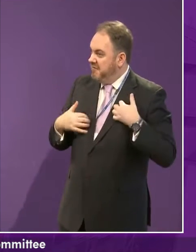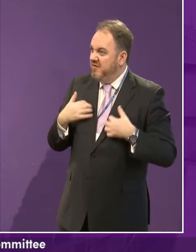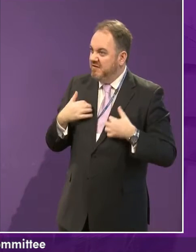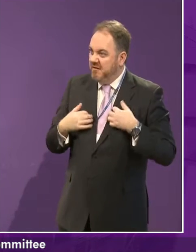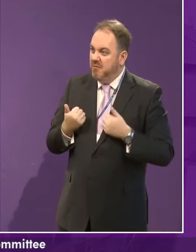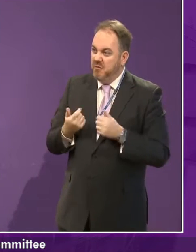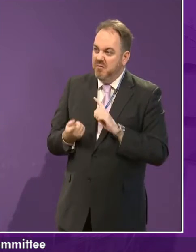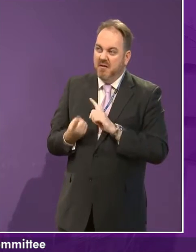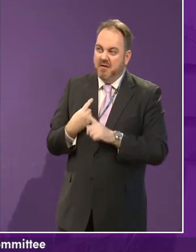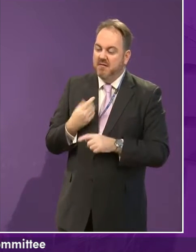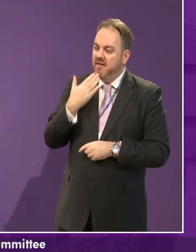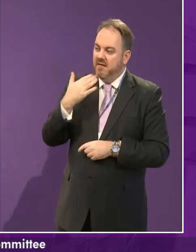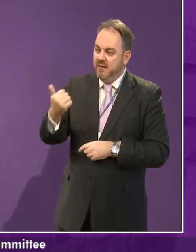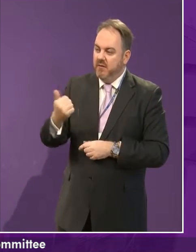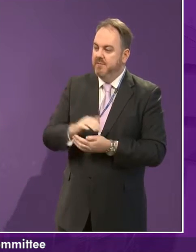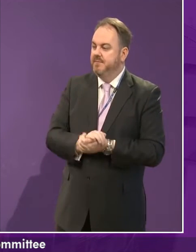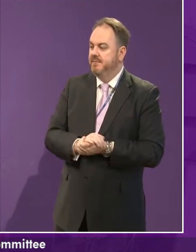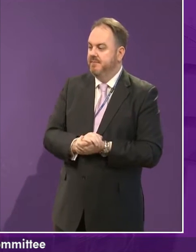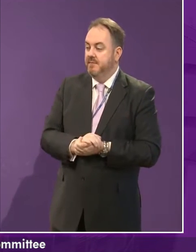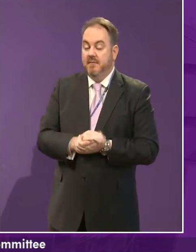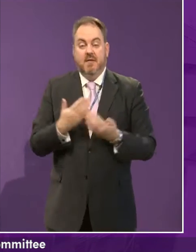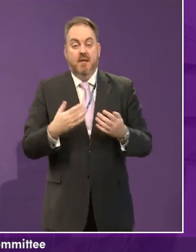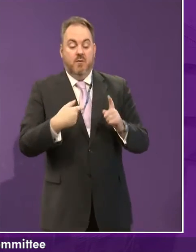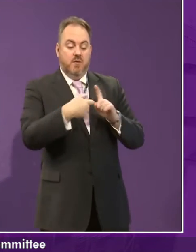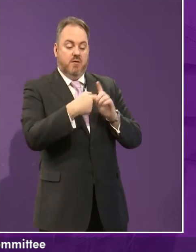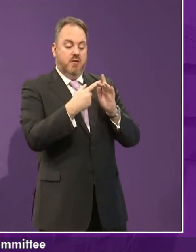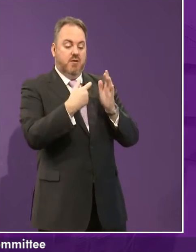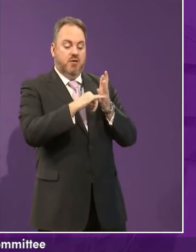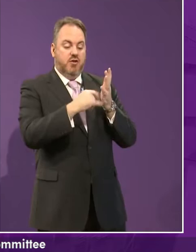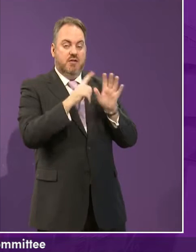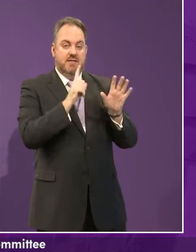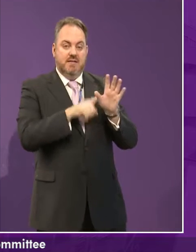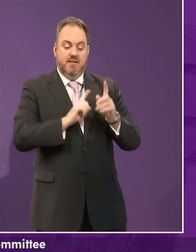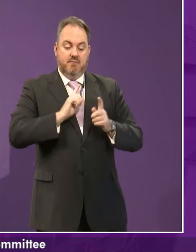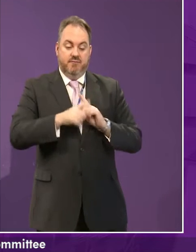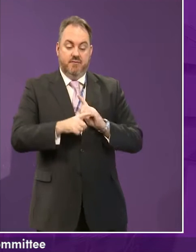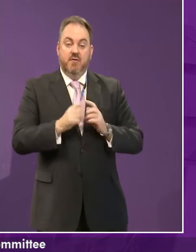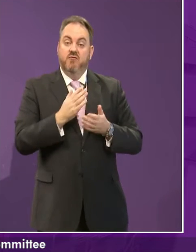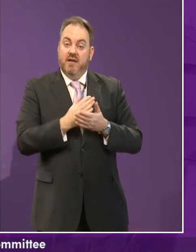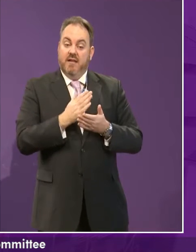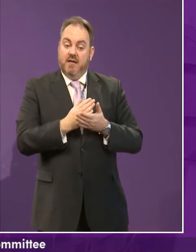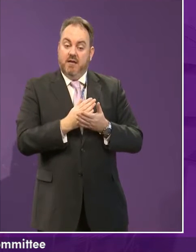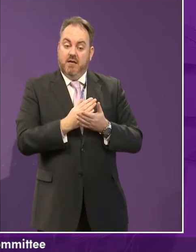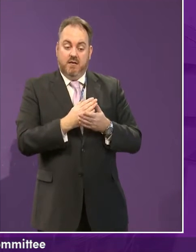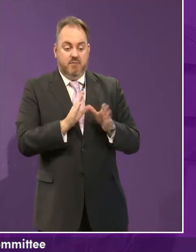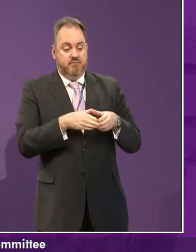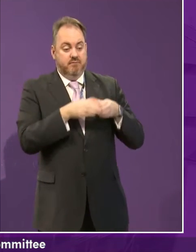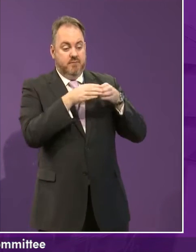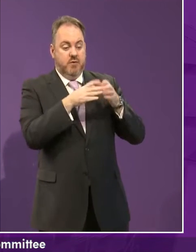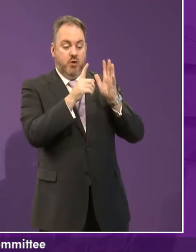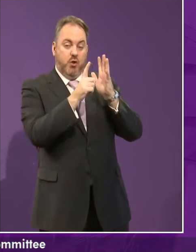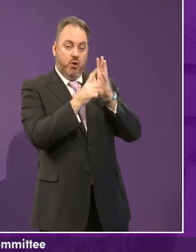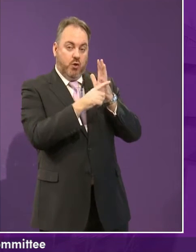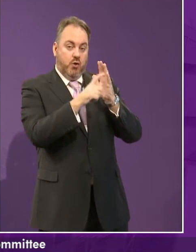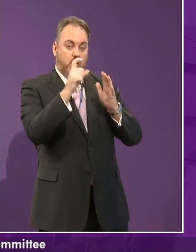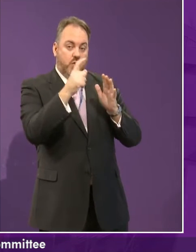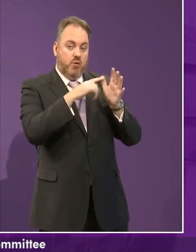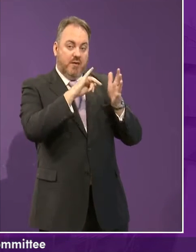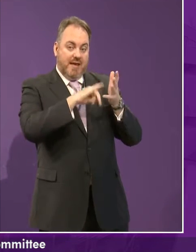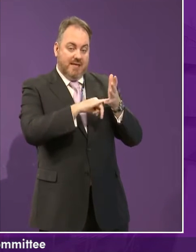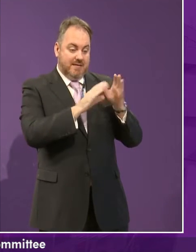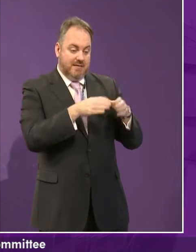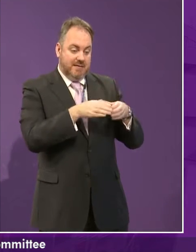comment? Add in terms of the engagement that UCAS has, with the universities. I am part of